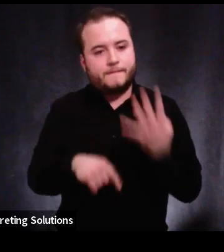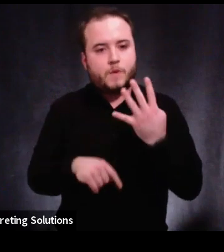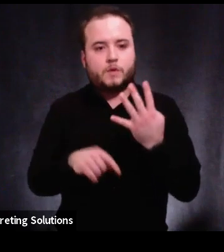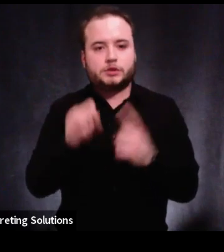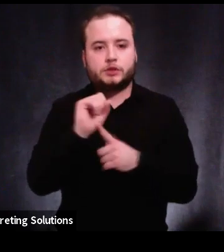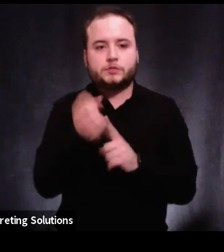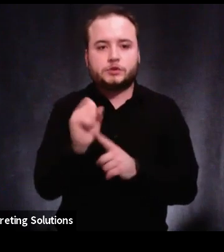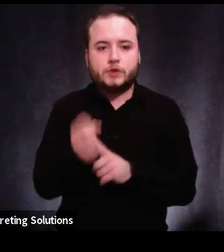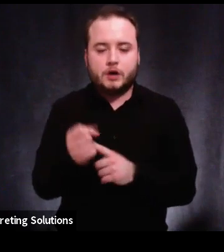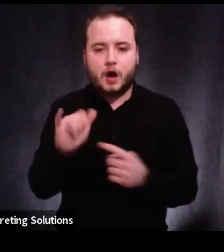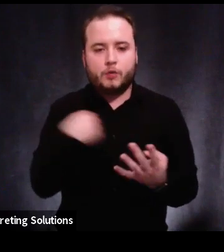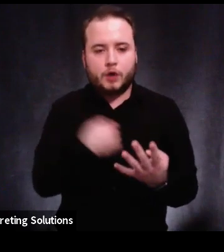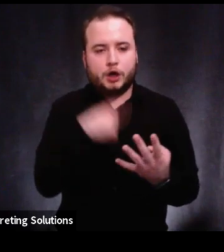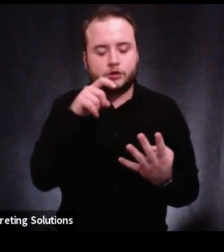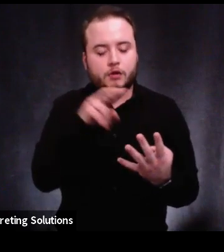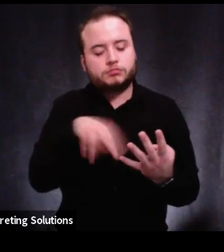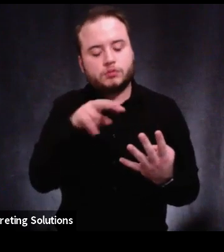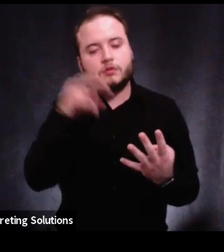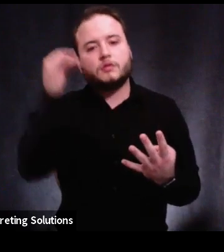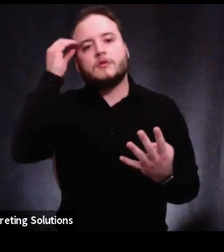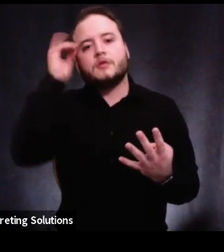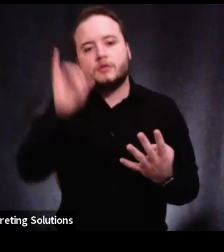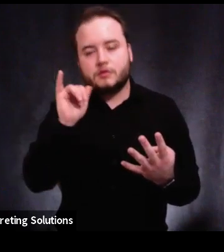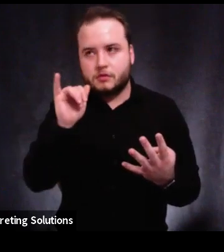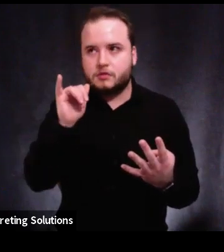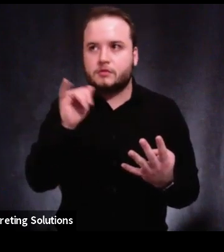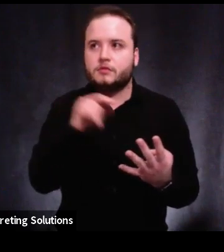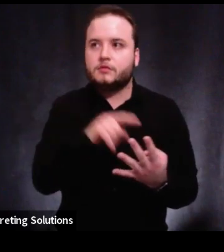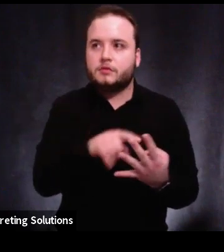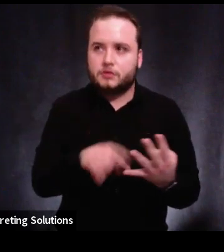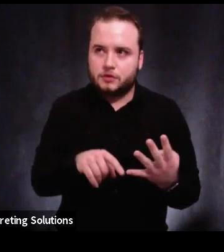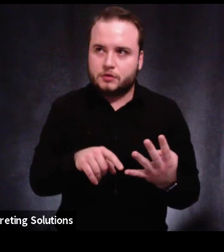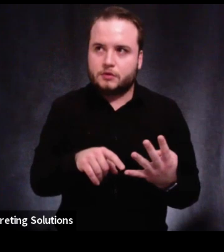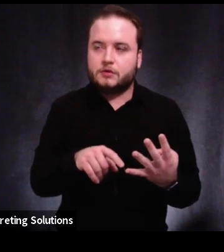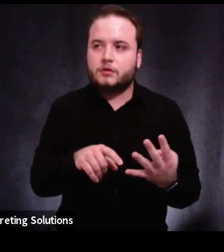where mitigation stops and comes back. So